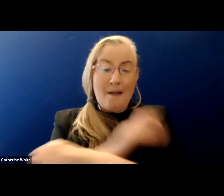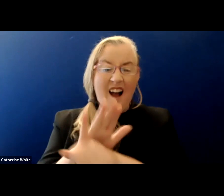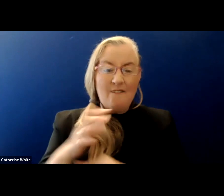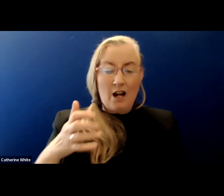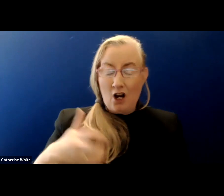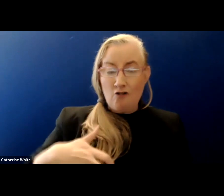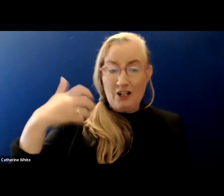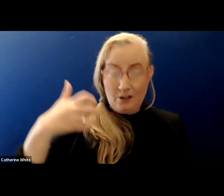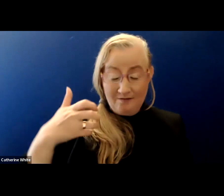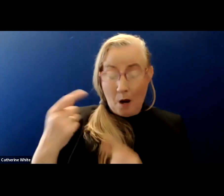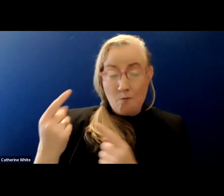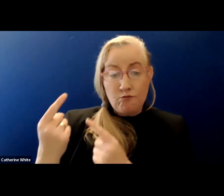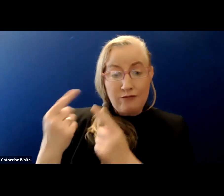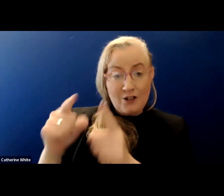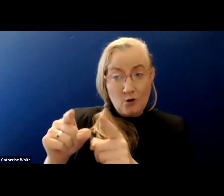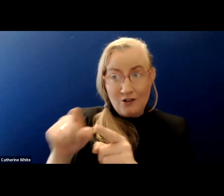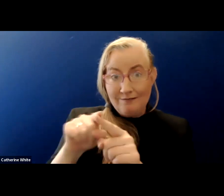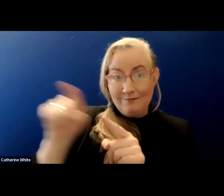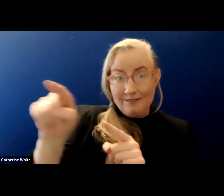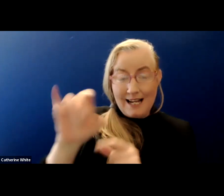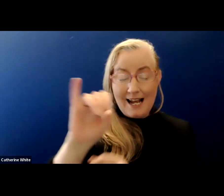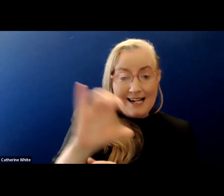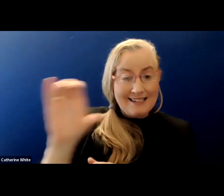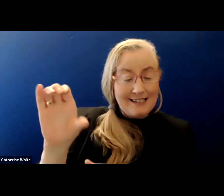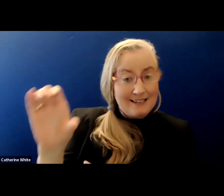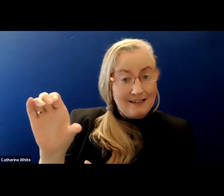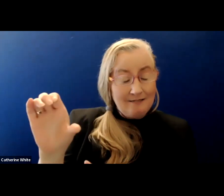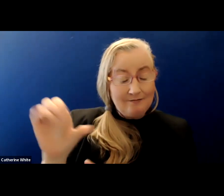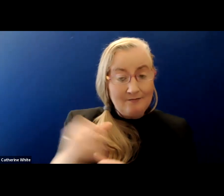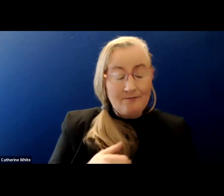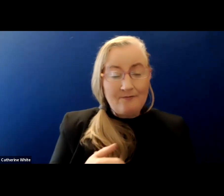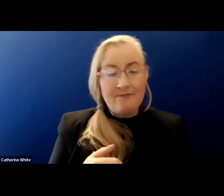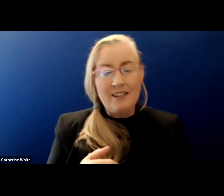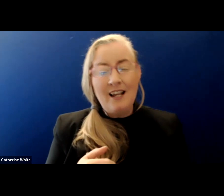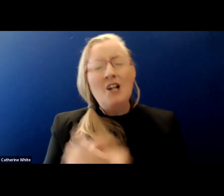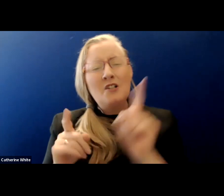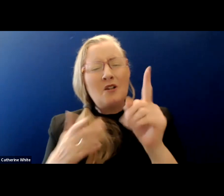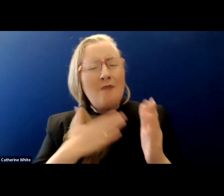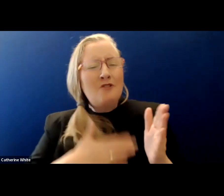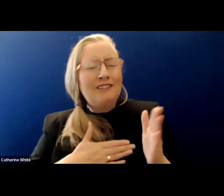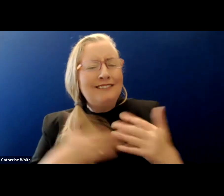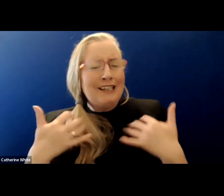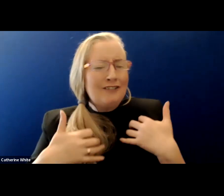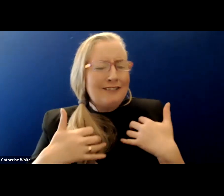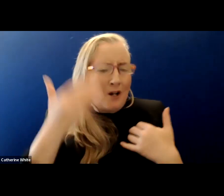been prosecuted at the ICC. I'm just interested to hear your thoughts on that,